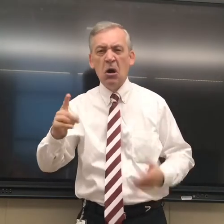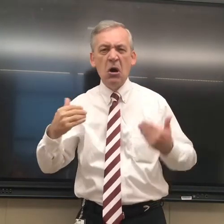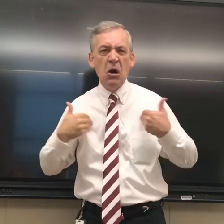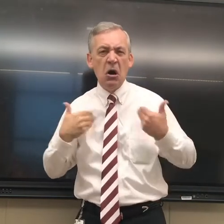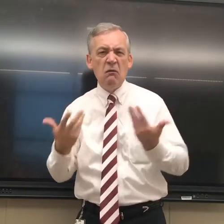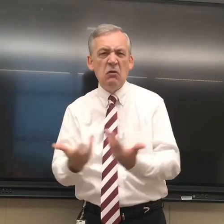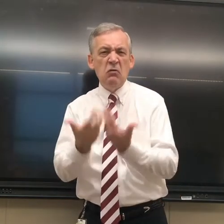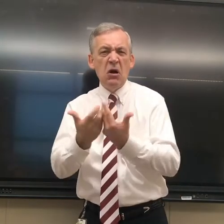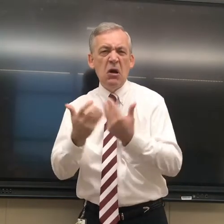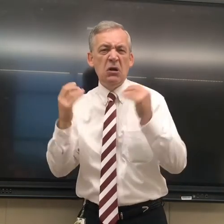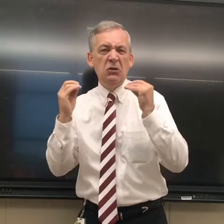where I lived.